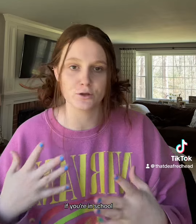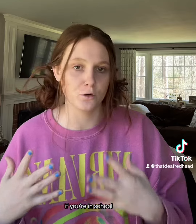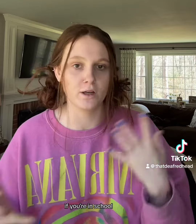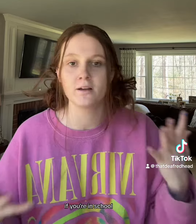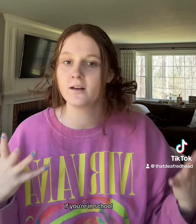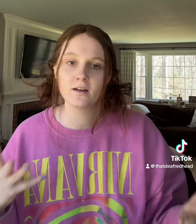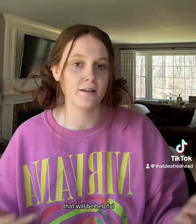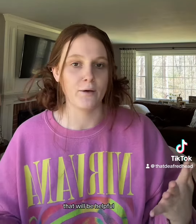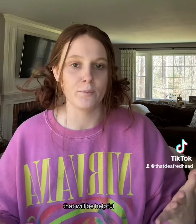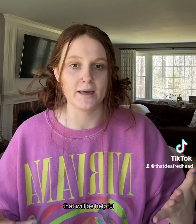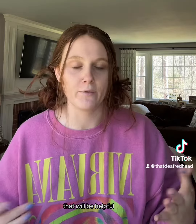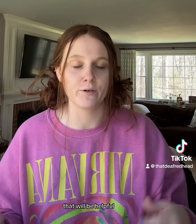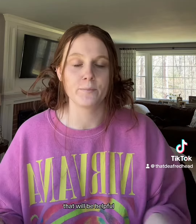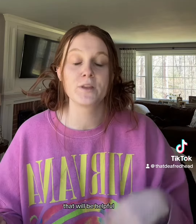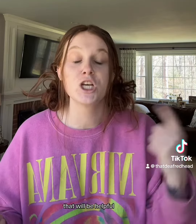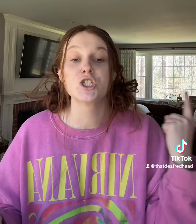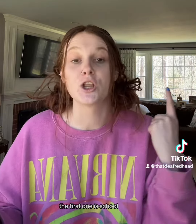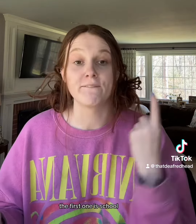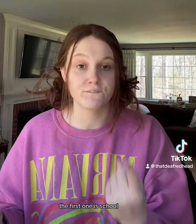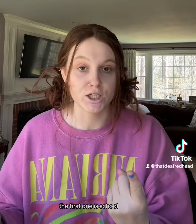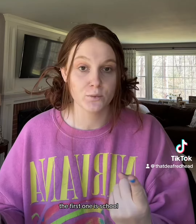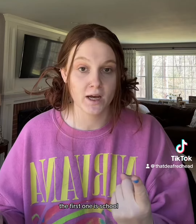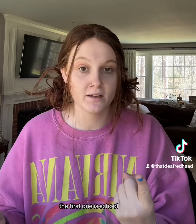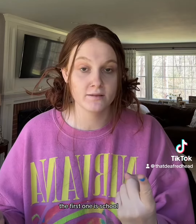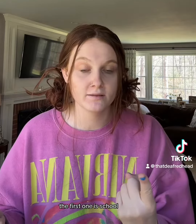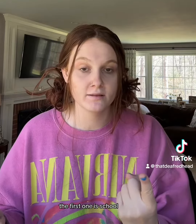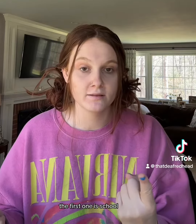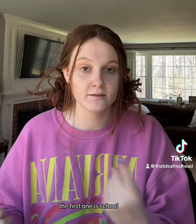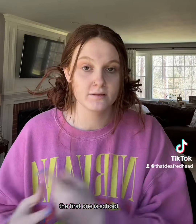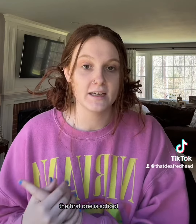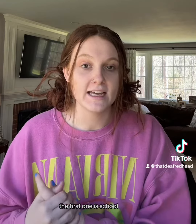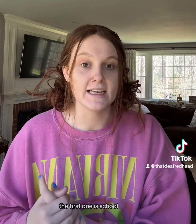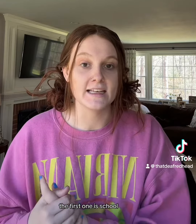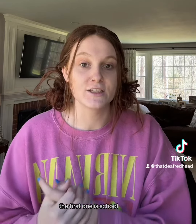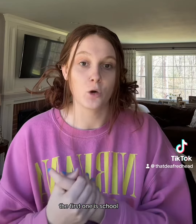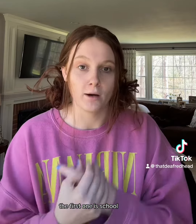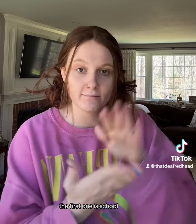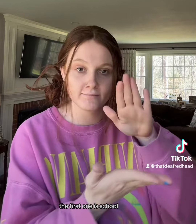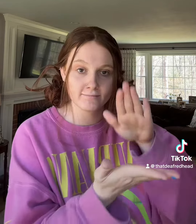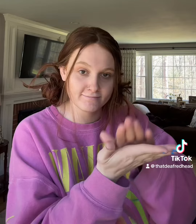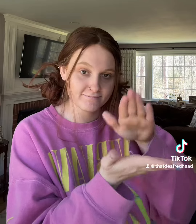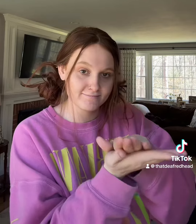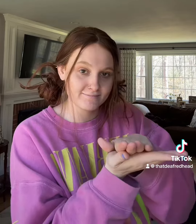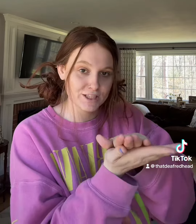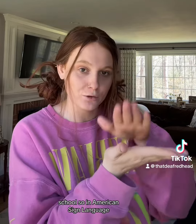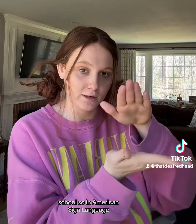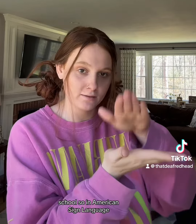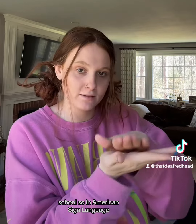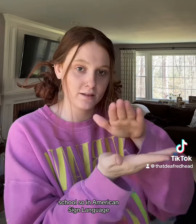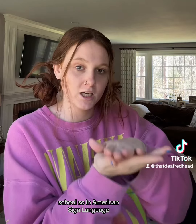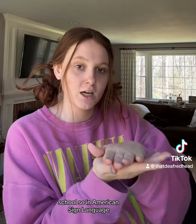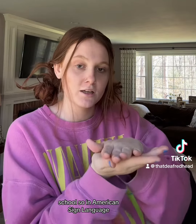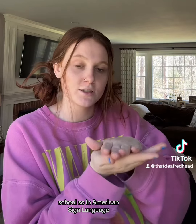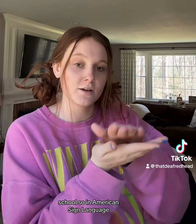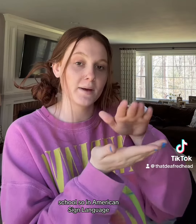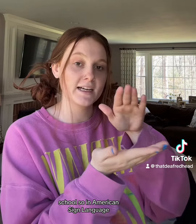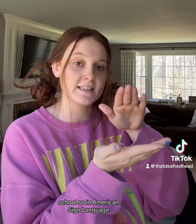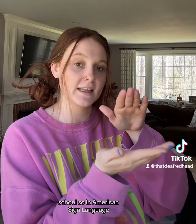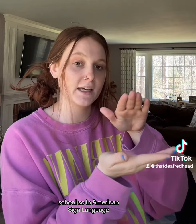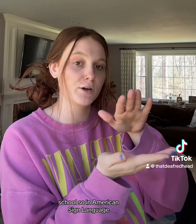school that will be helpful. So the first one is school. School. So in American Sign Language,